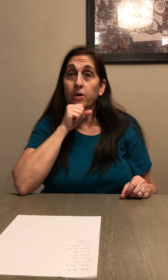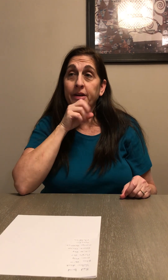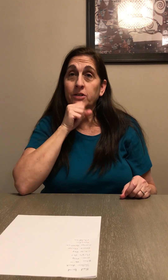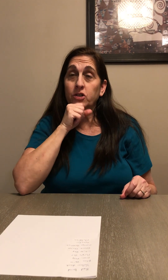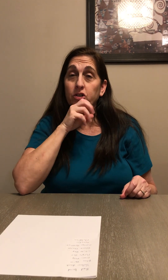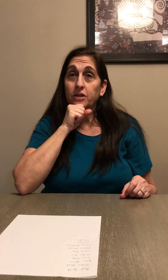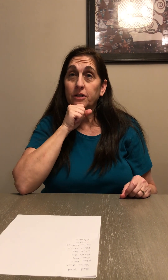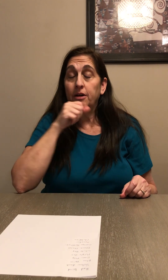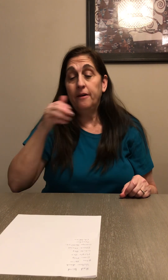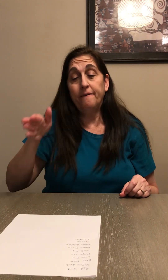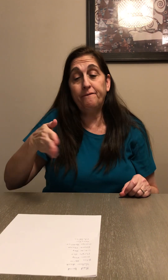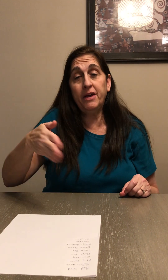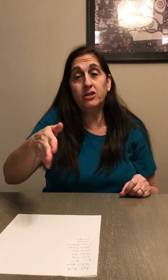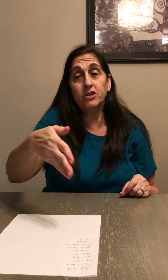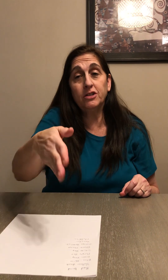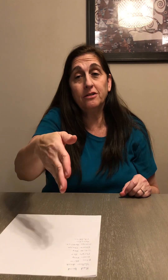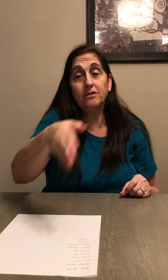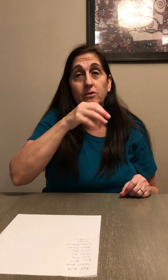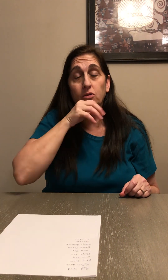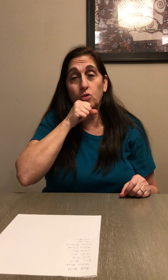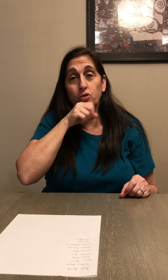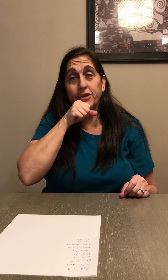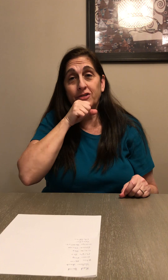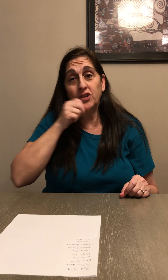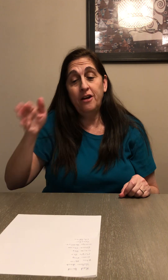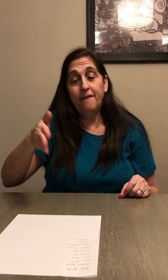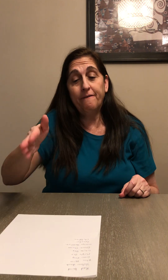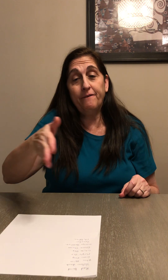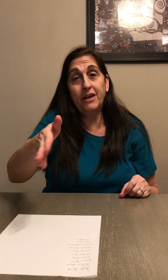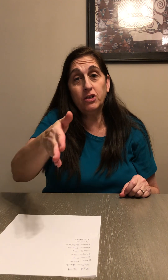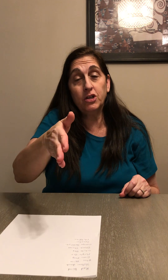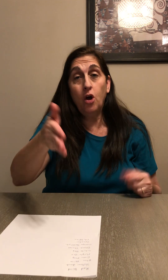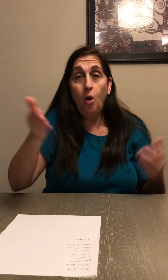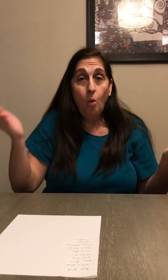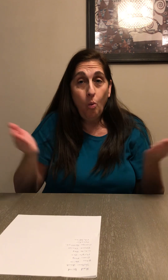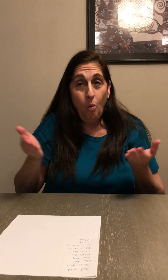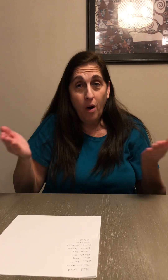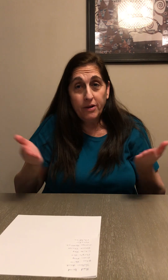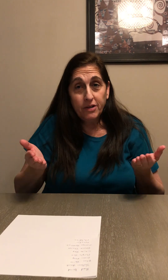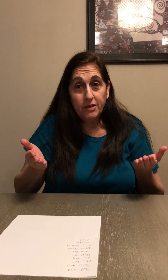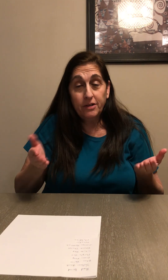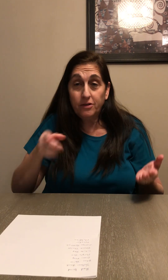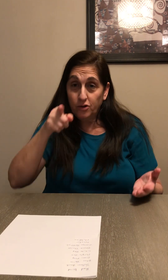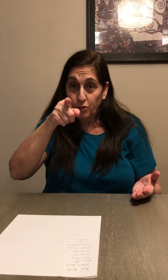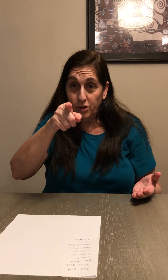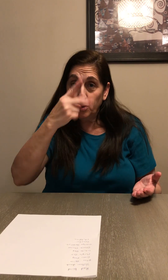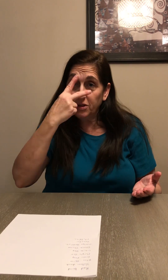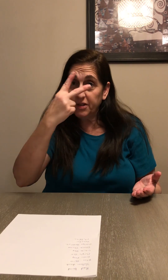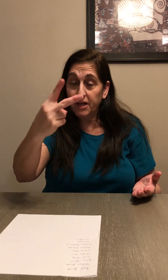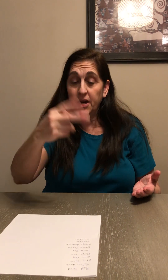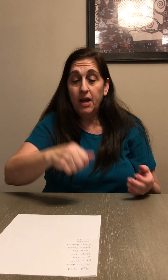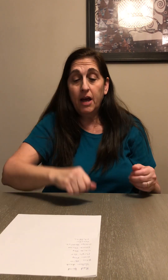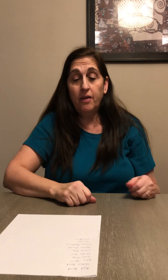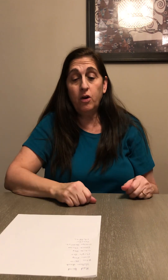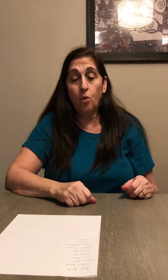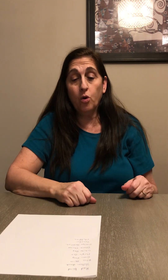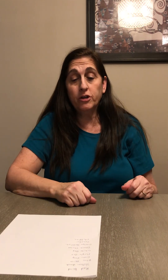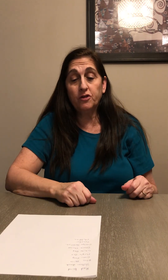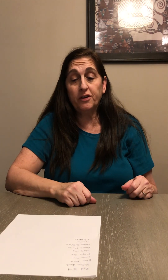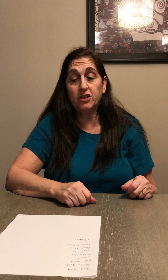orange fish, orange fish, what do you see? And the orange fish